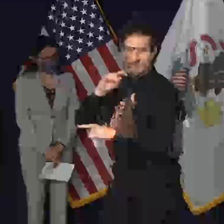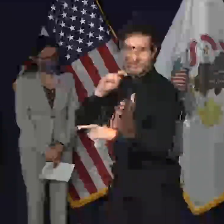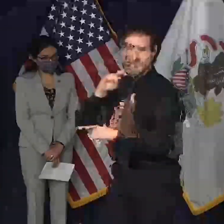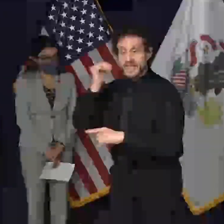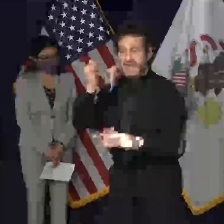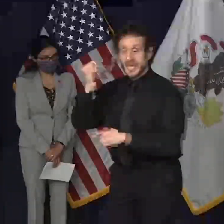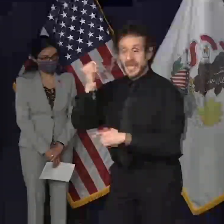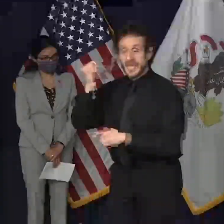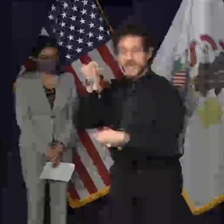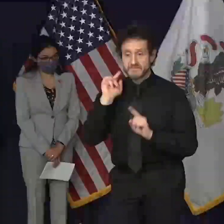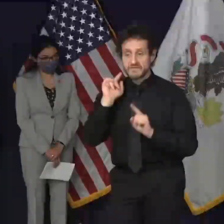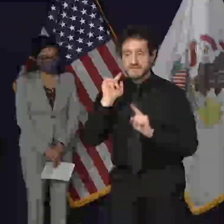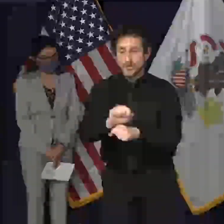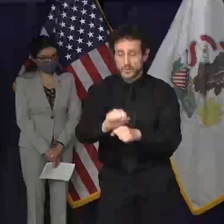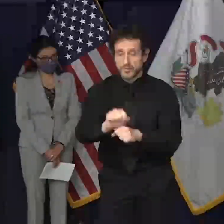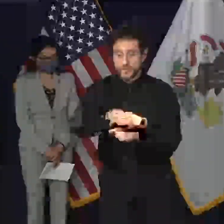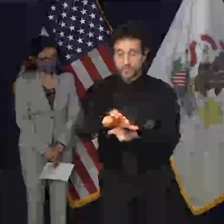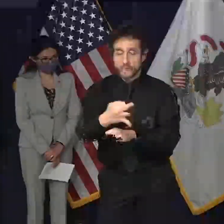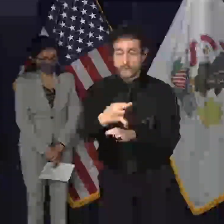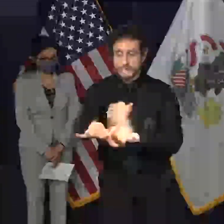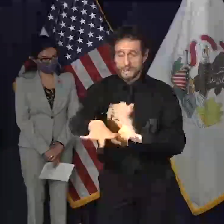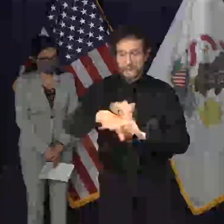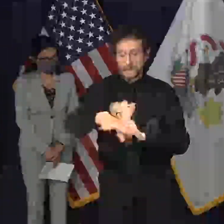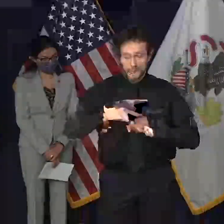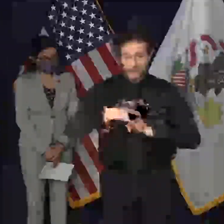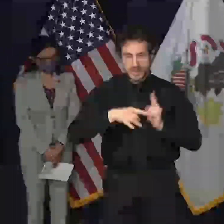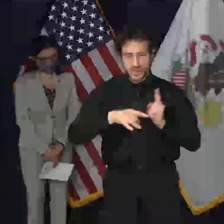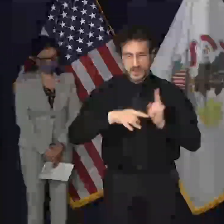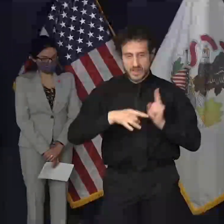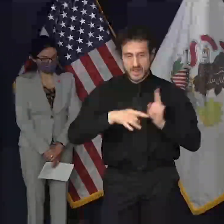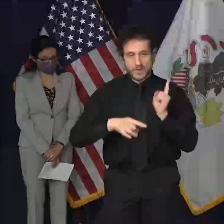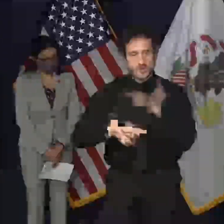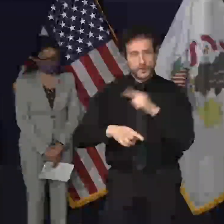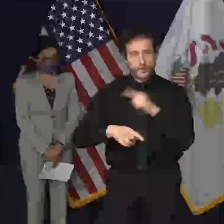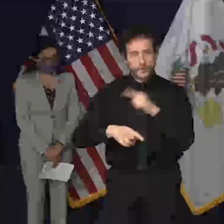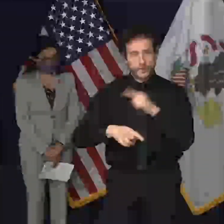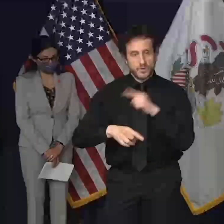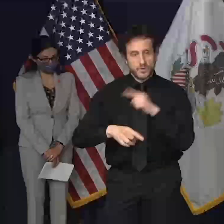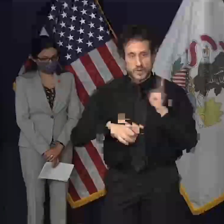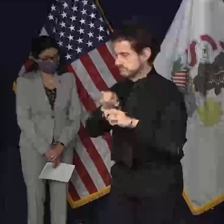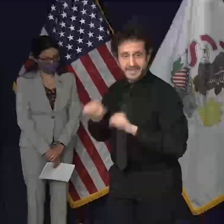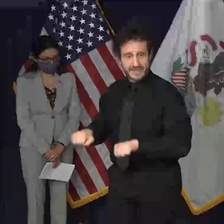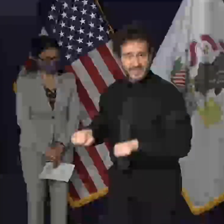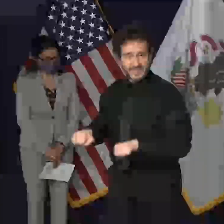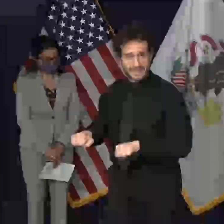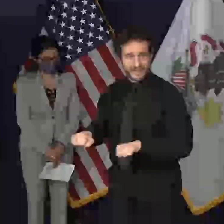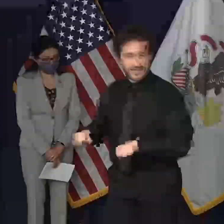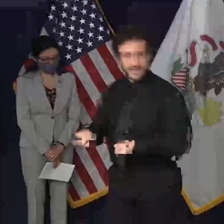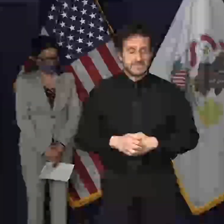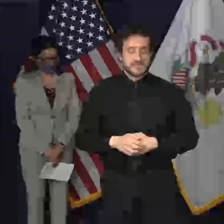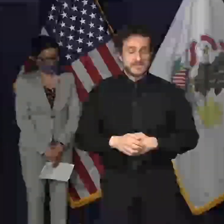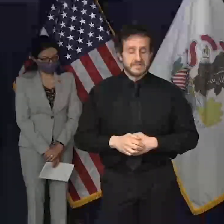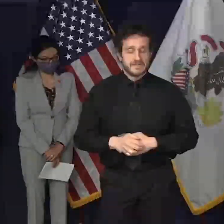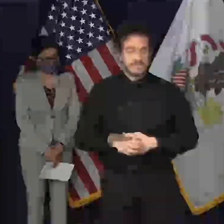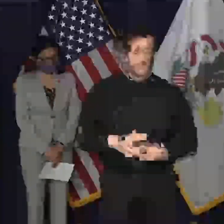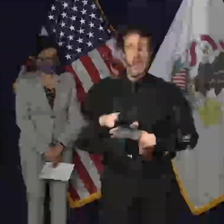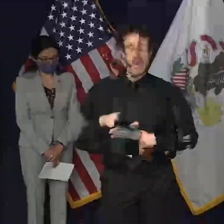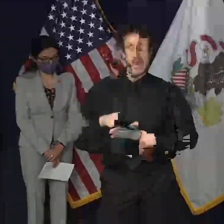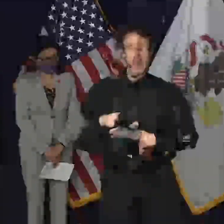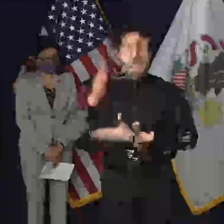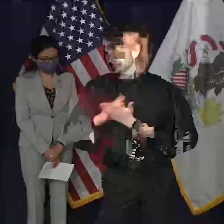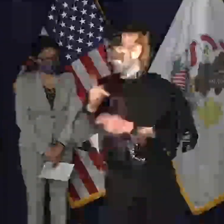are not separate from the communities in which they're part of the community. People make deliveries to those communities.